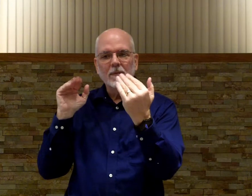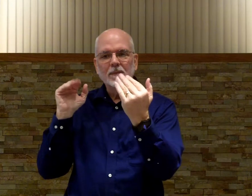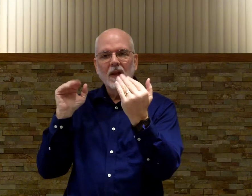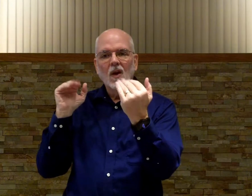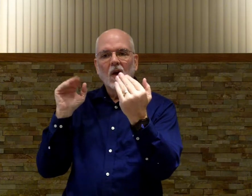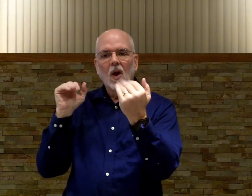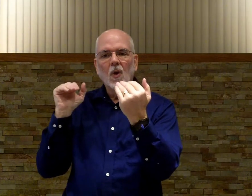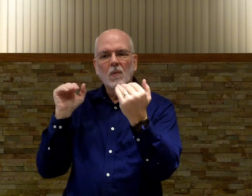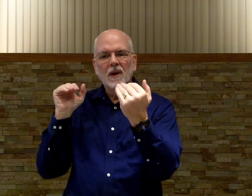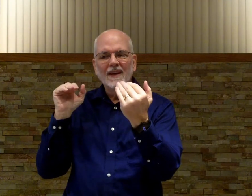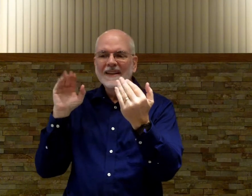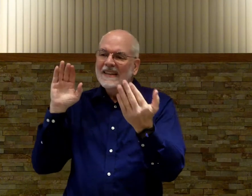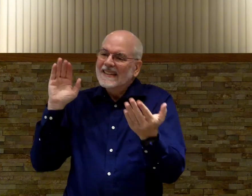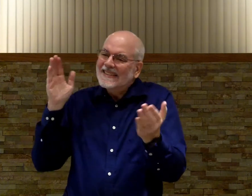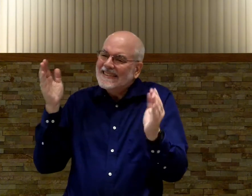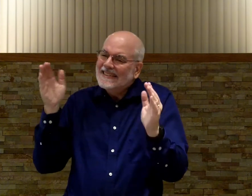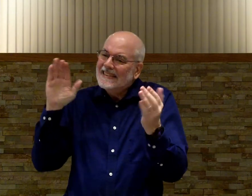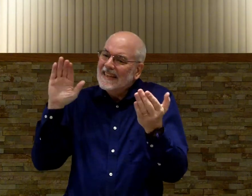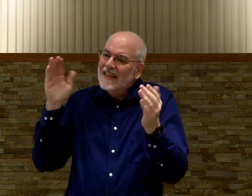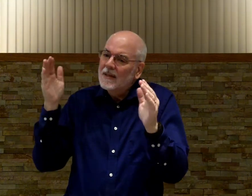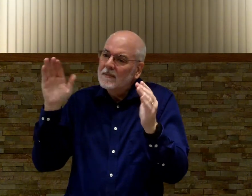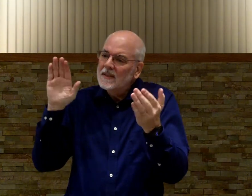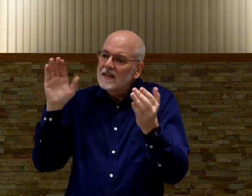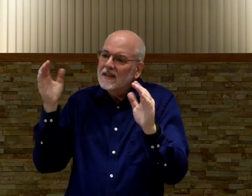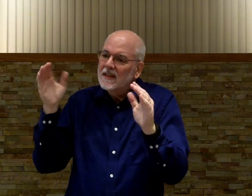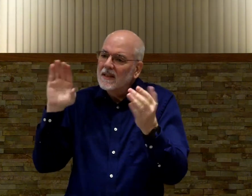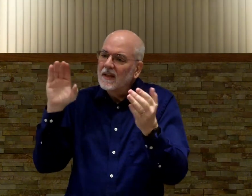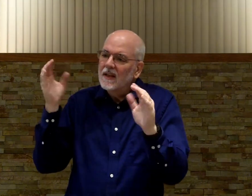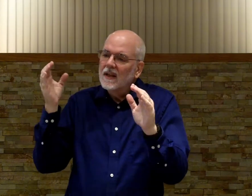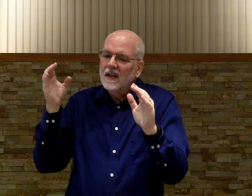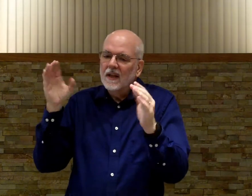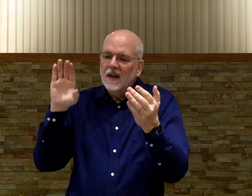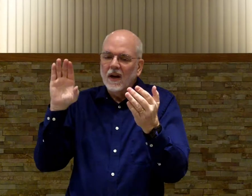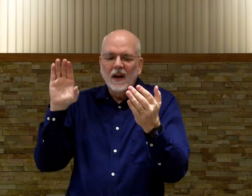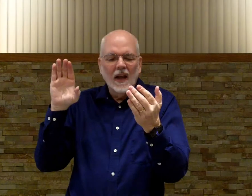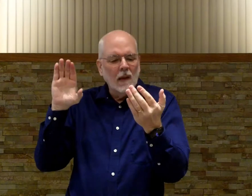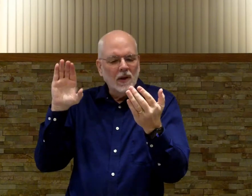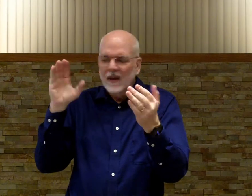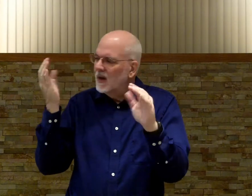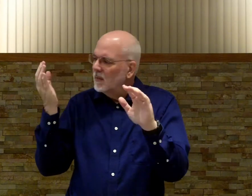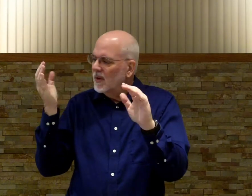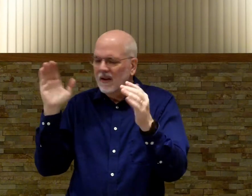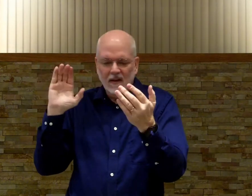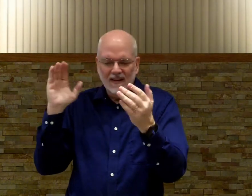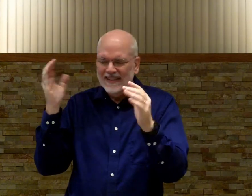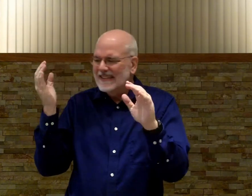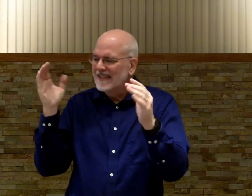hope seems all right i'm looking here i'm looking here and